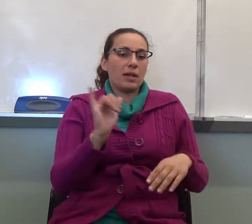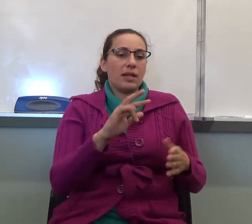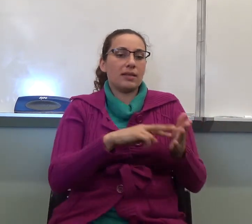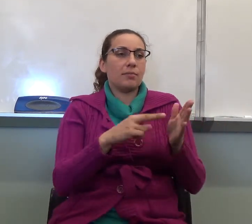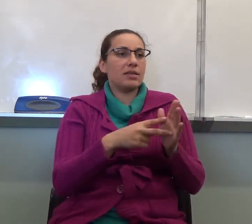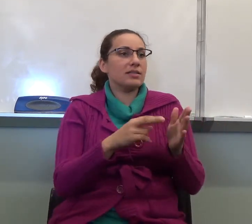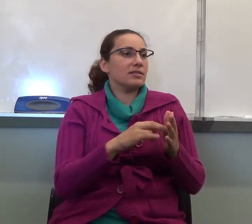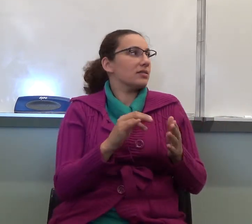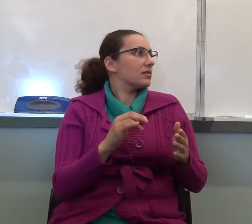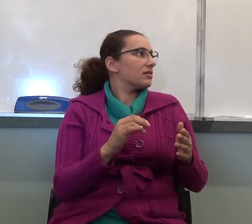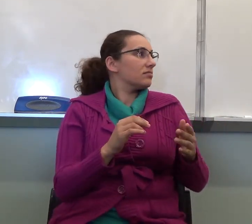Not with 2 dice, that's right.